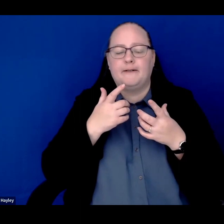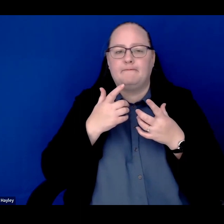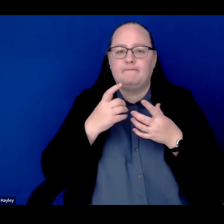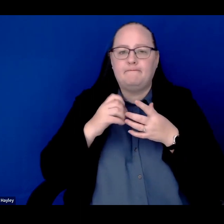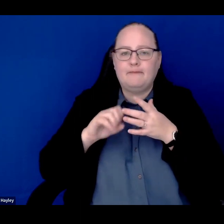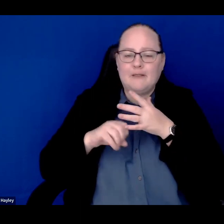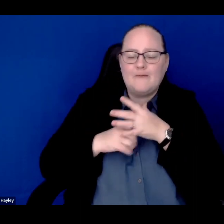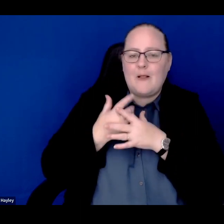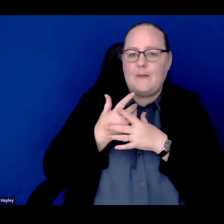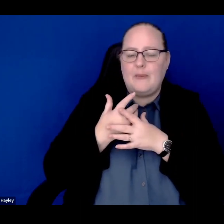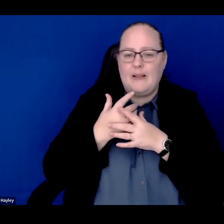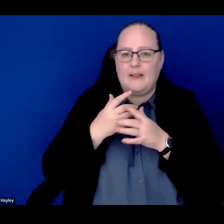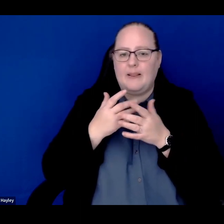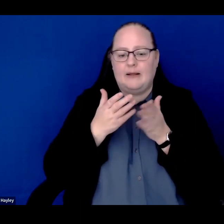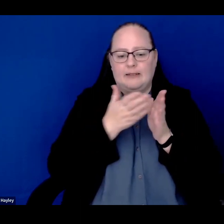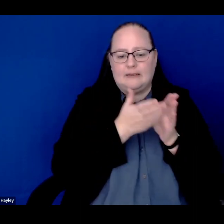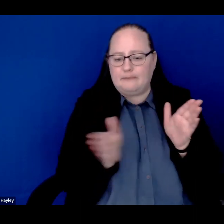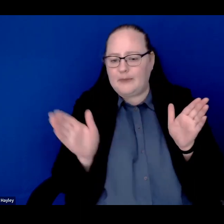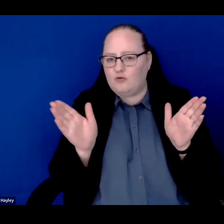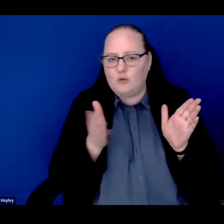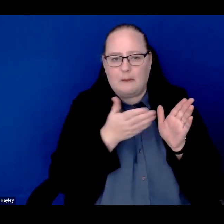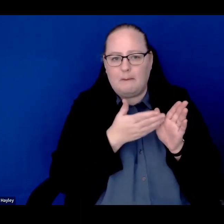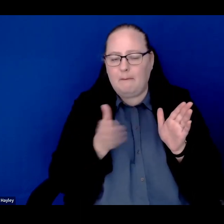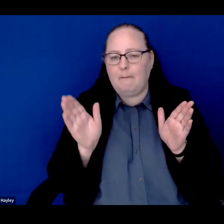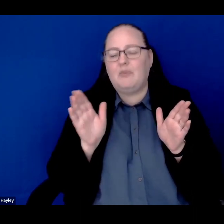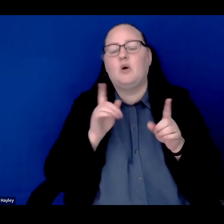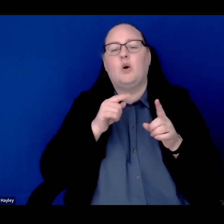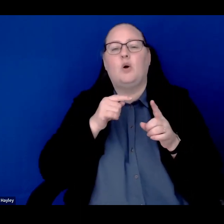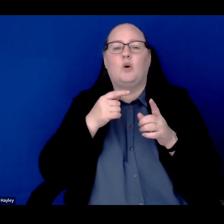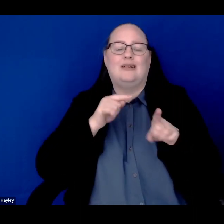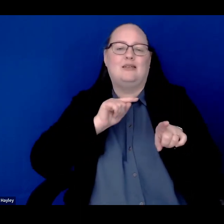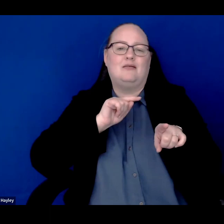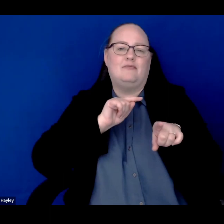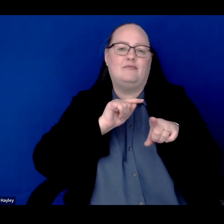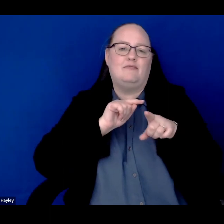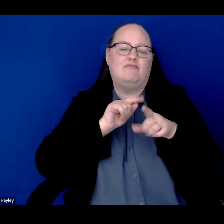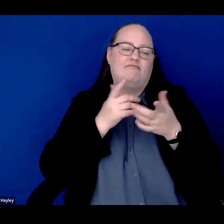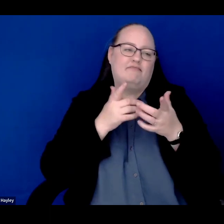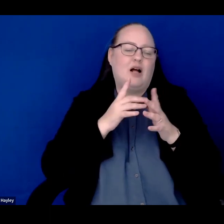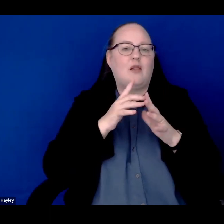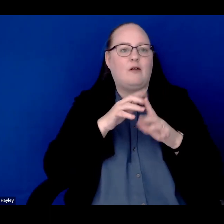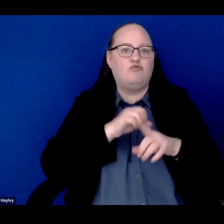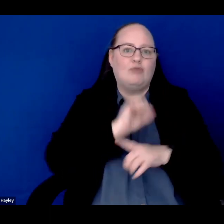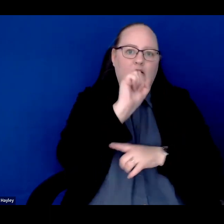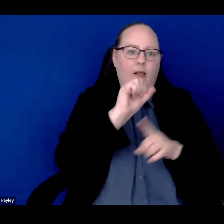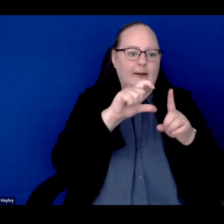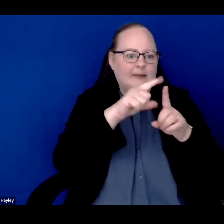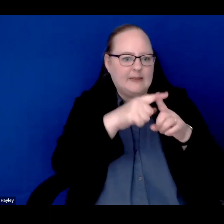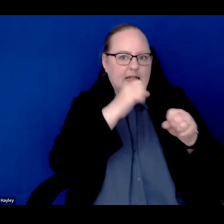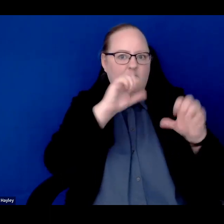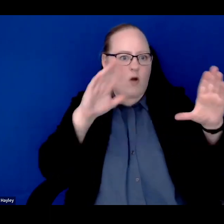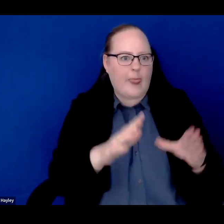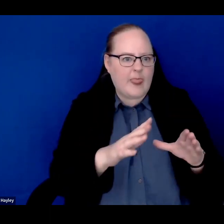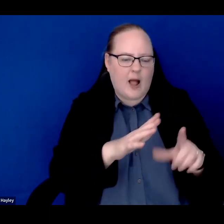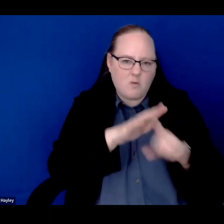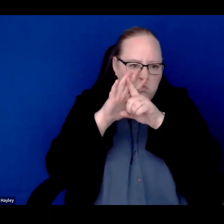in between kind of radical, hardcore European degrowth, you know, in full force, and many middle ground, which is